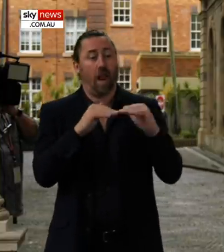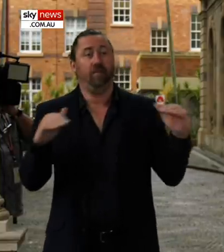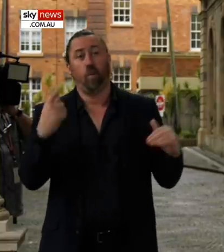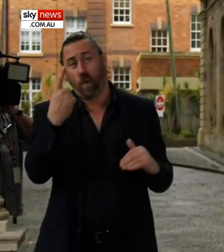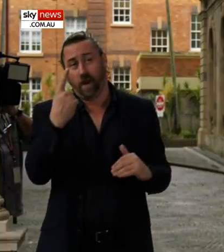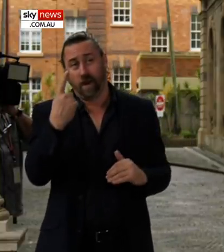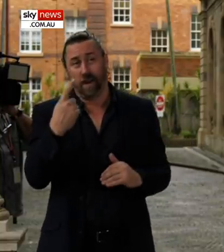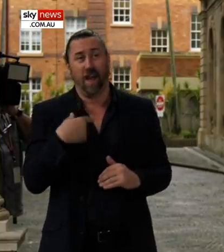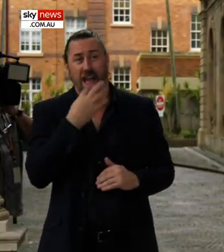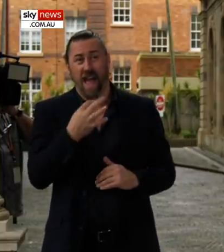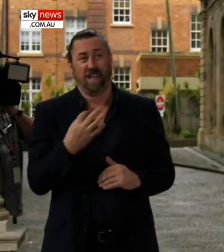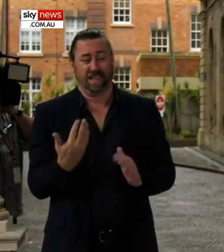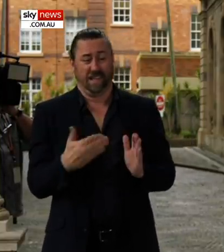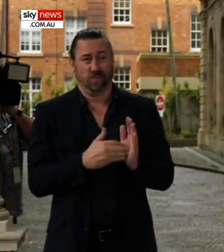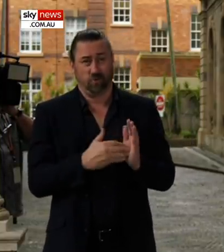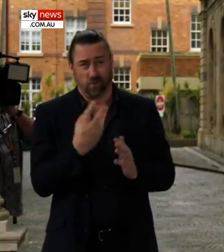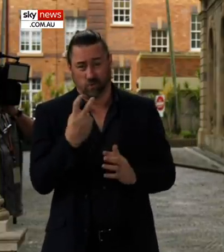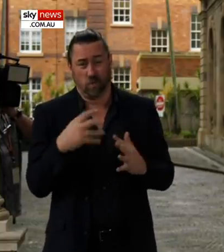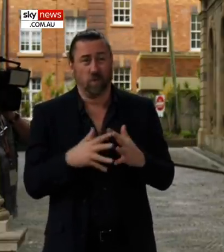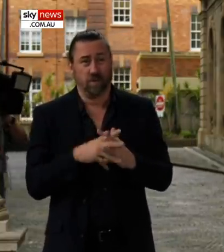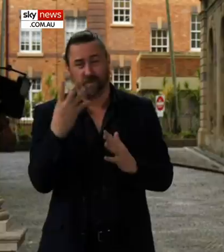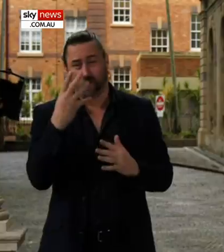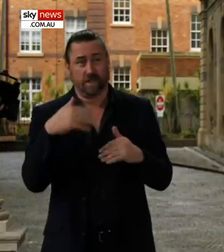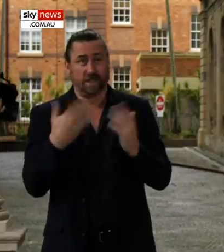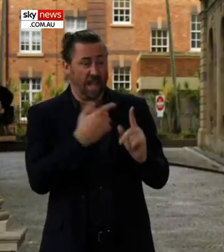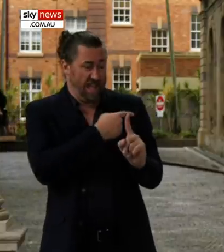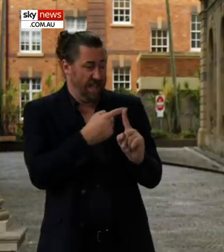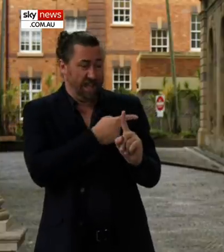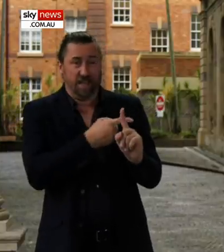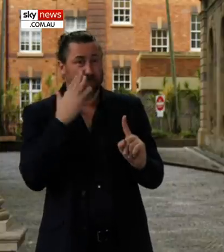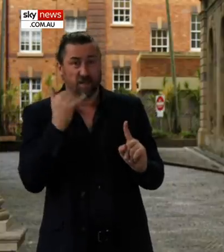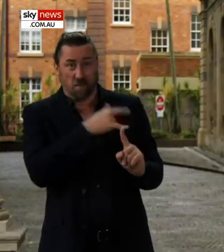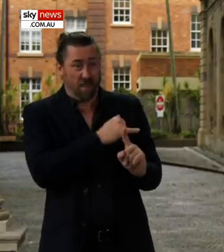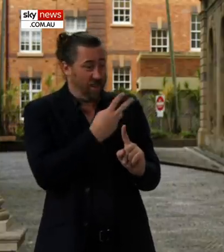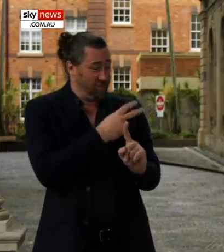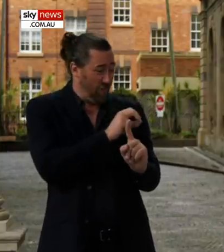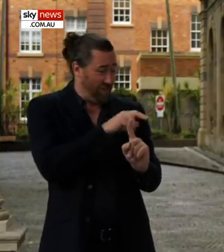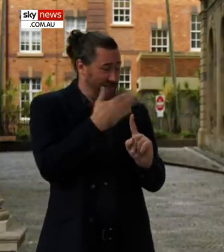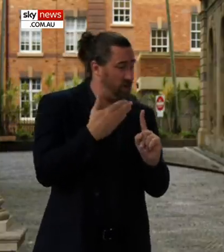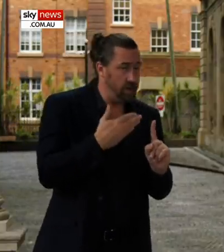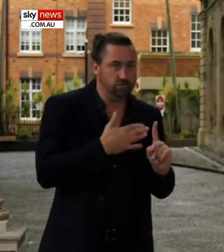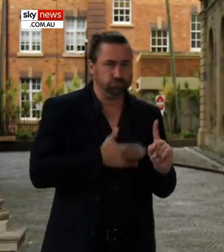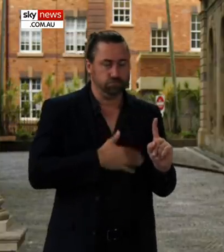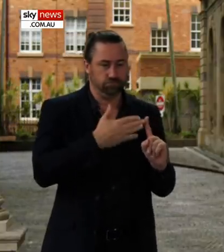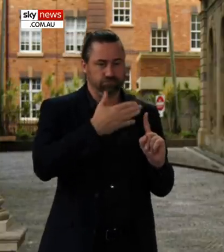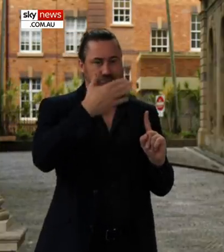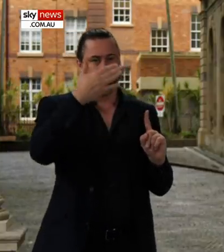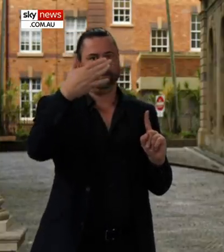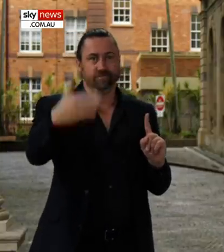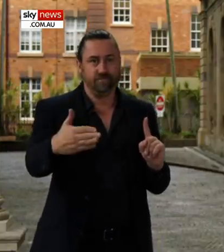complete 14 days, irrespective of how many days they've done prior to that, 14 days from the